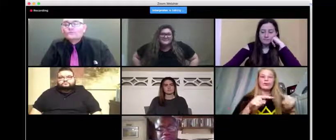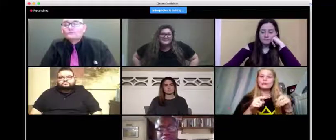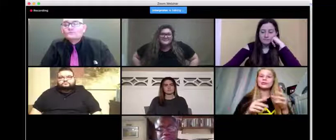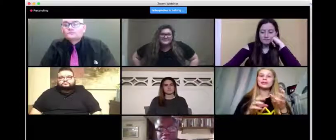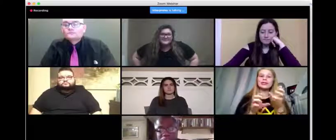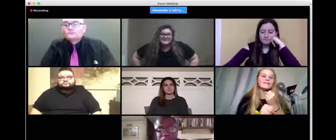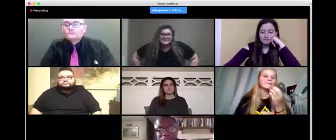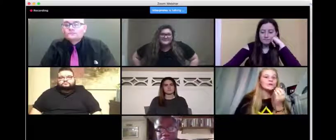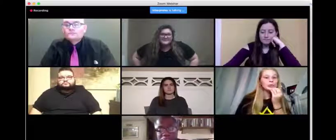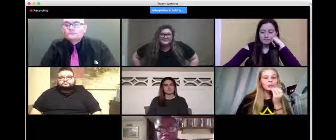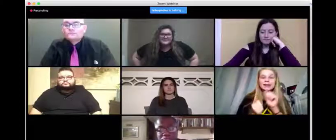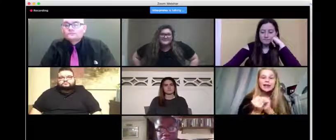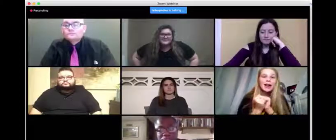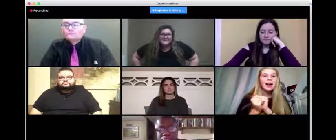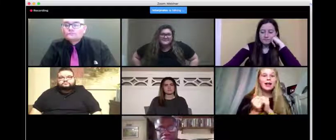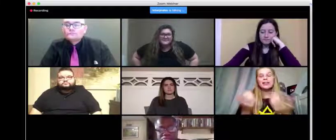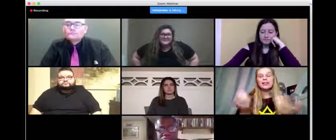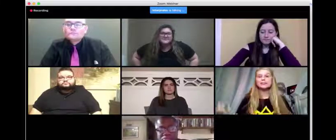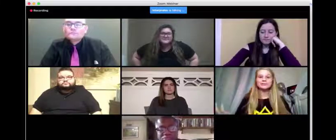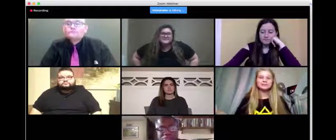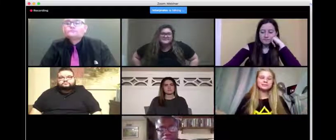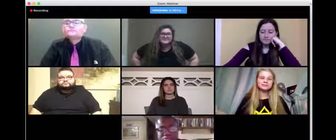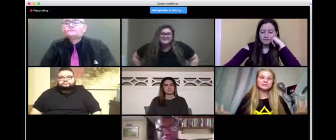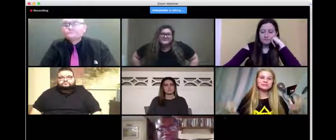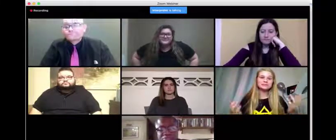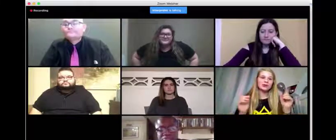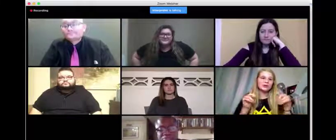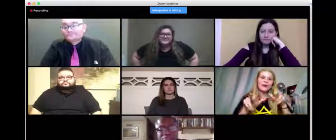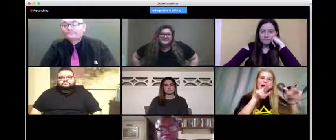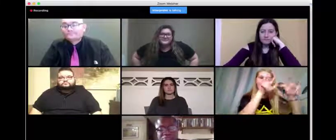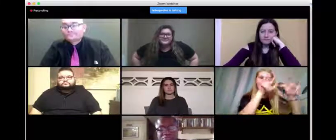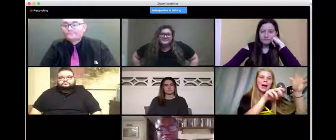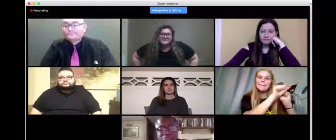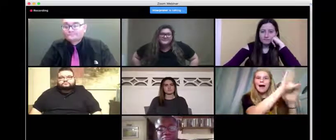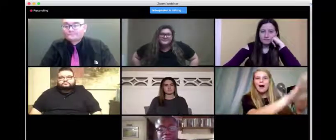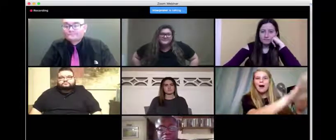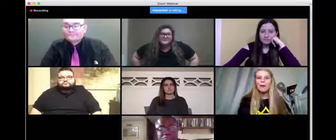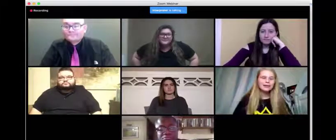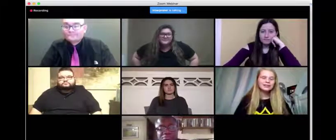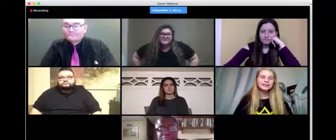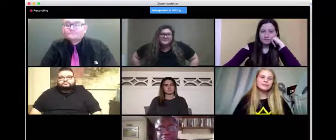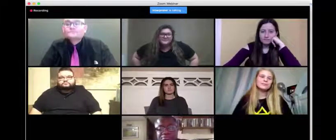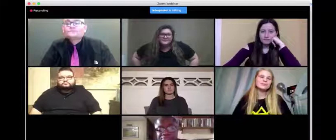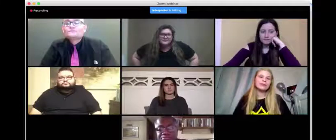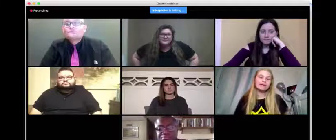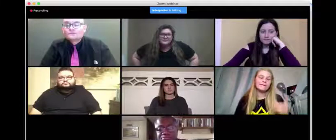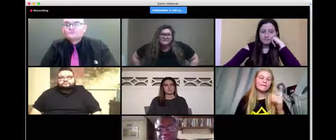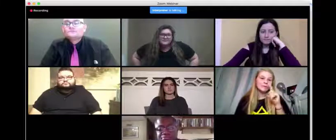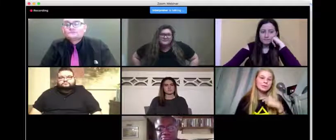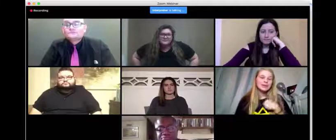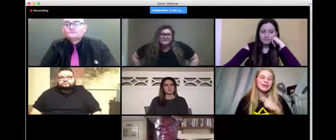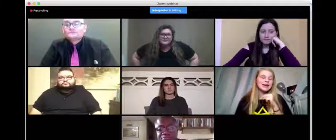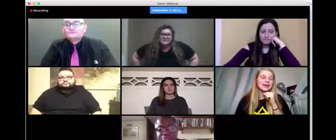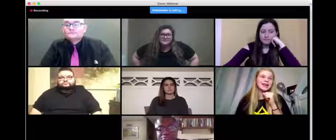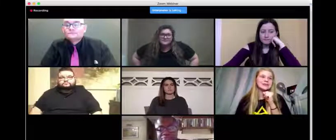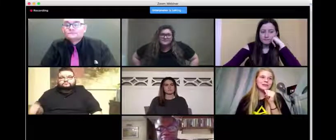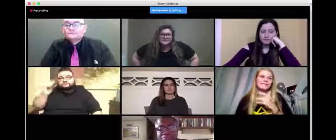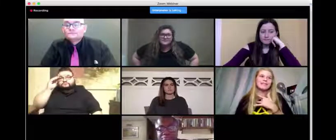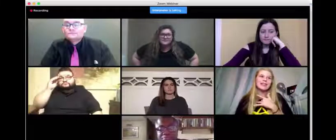and, go out and do stuff together. So for me, I feel like the deaf community is not dissolving,